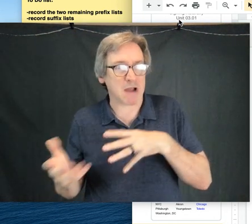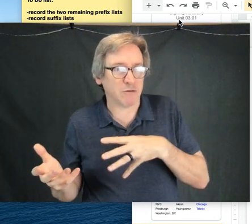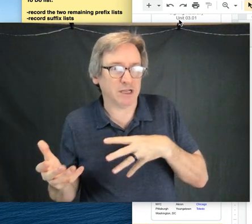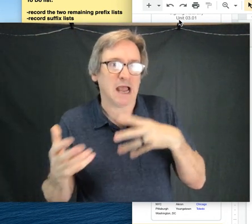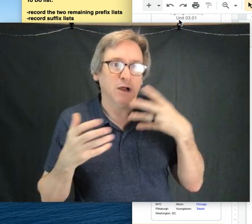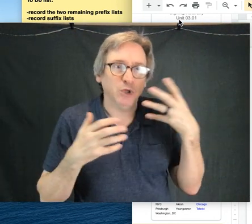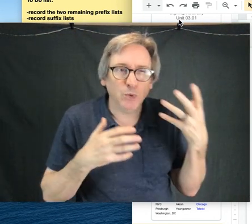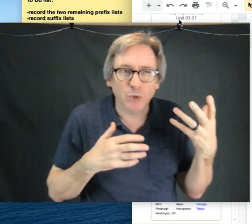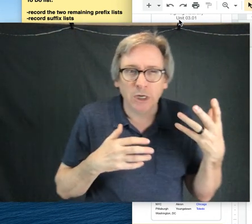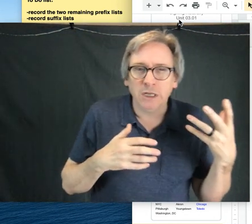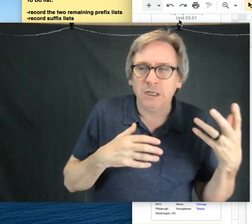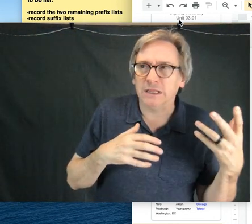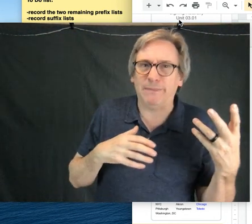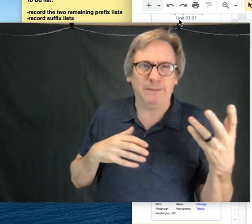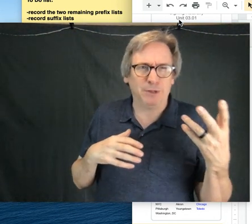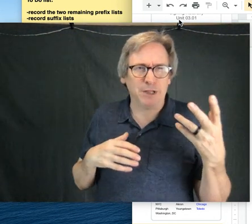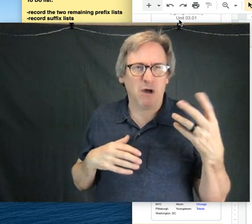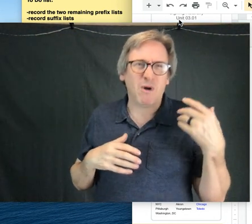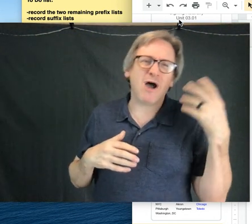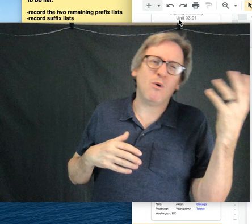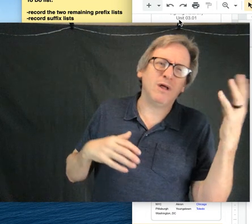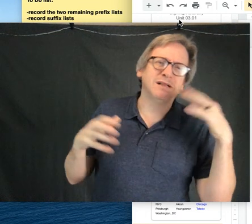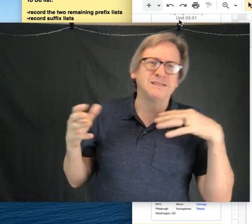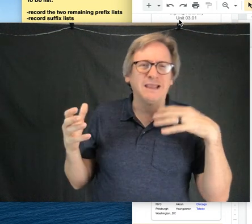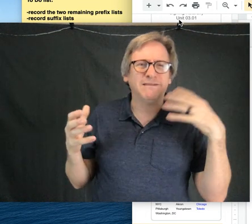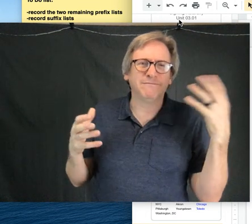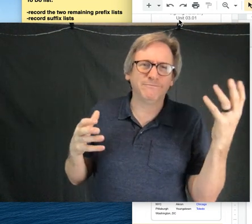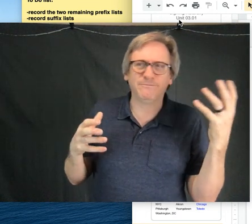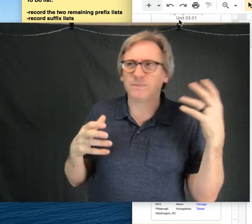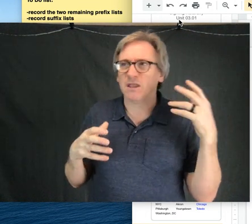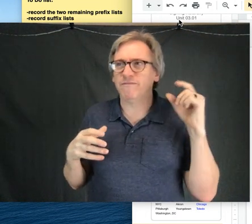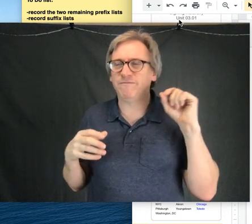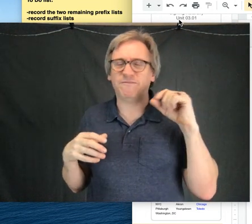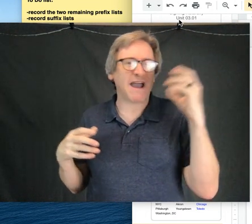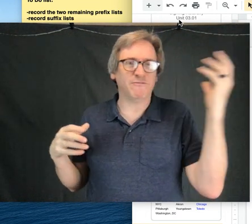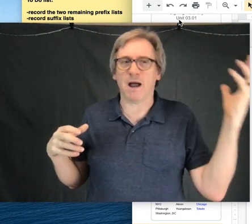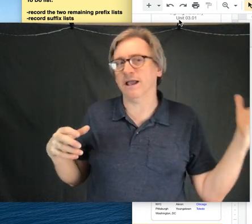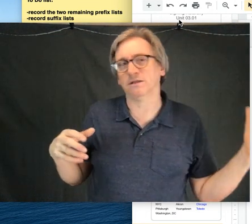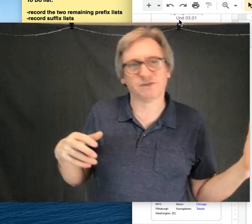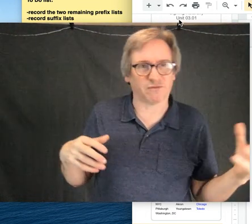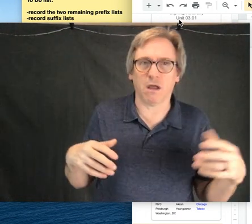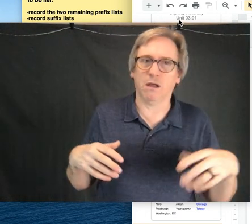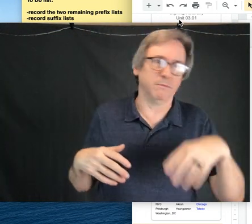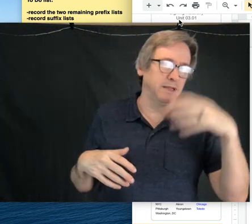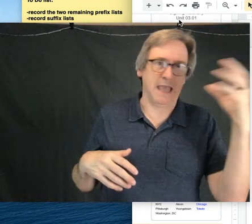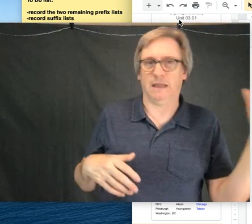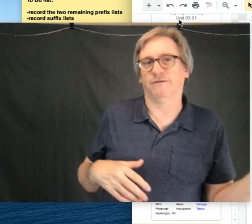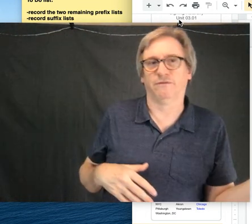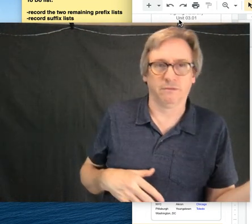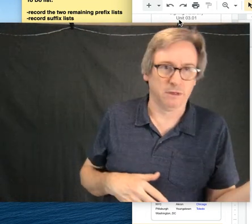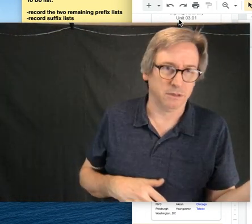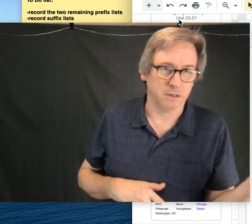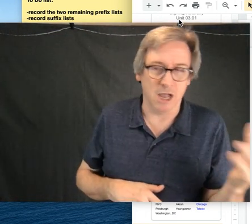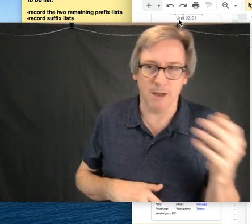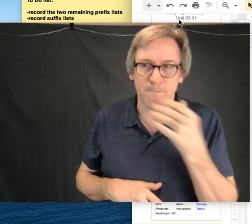What's around it, how you let people know, oh, well, it's like 5 miles from